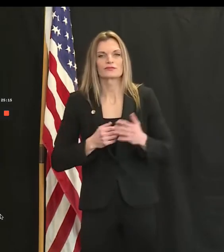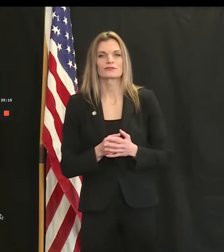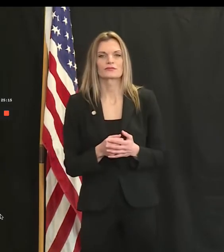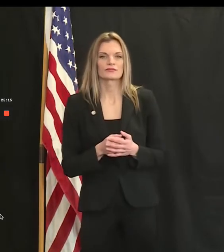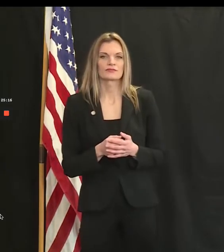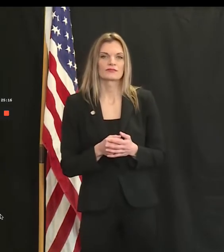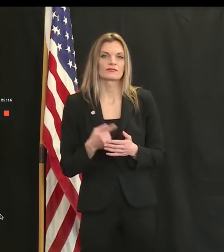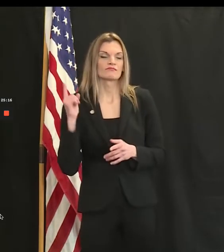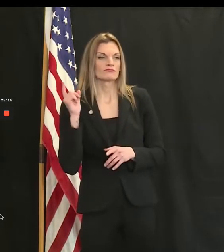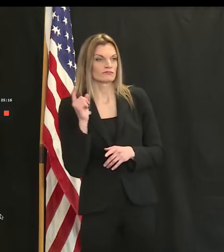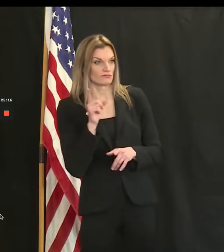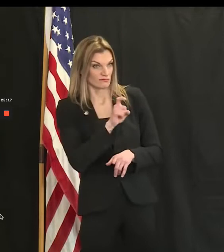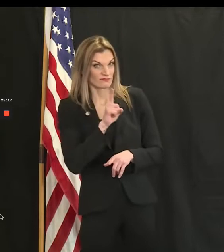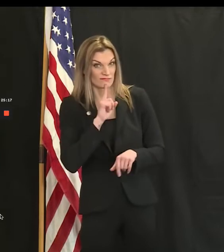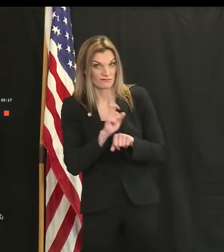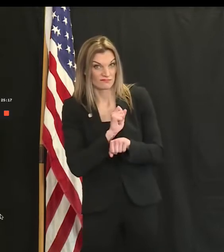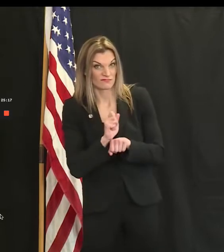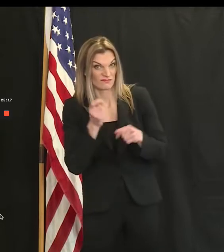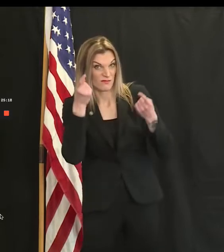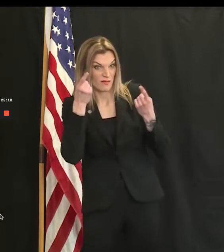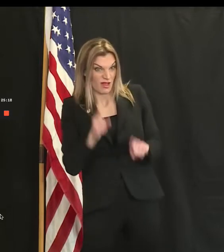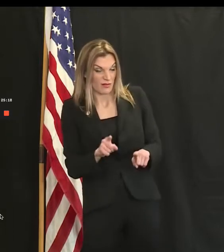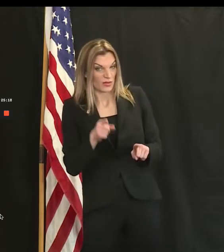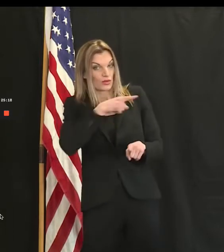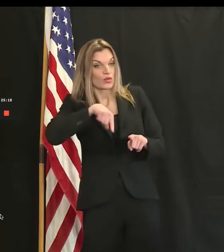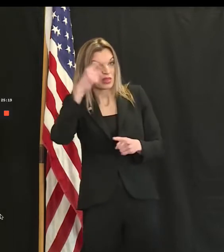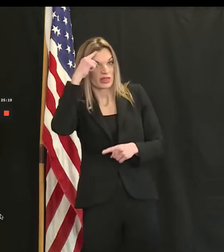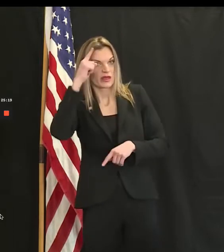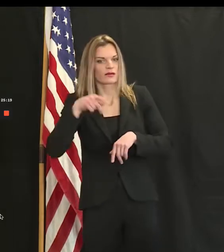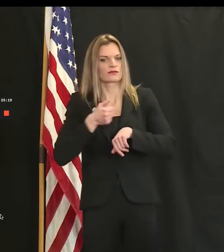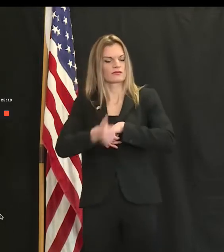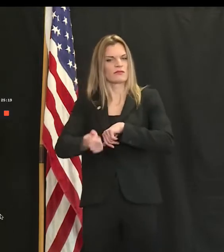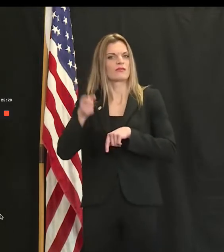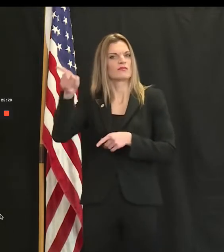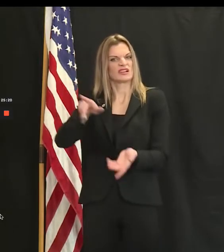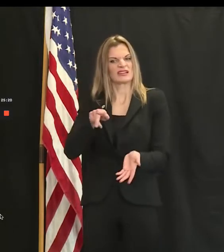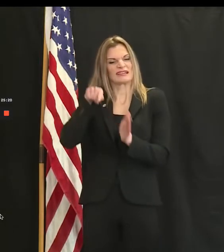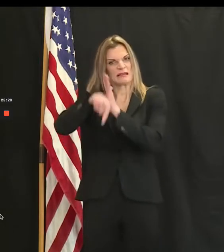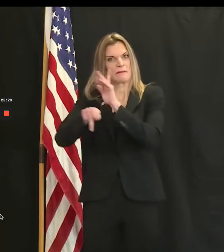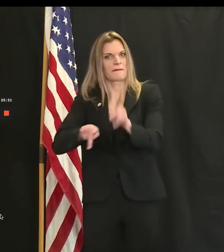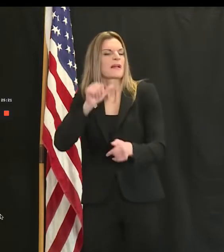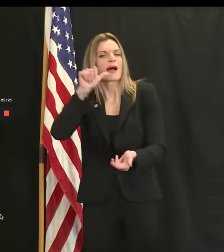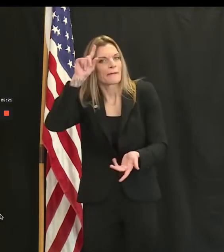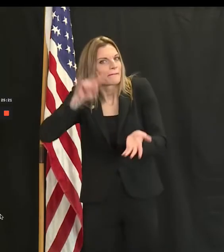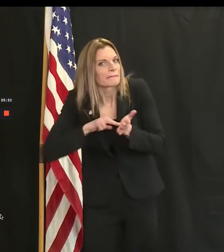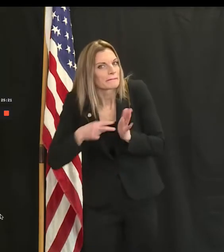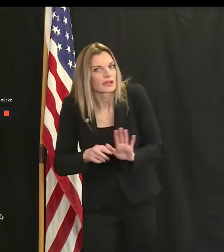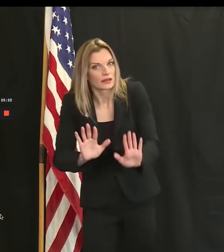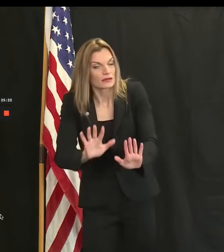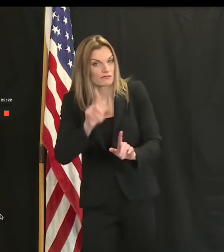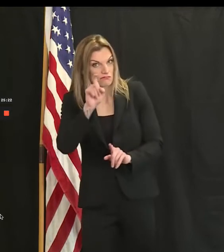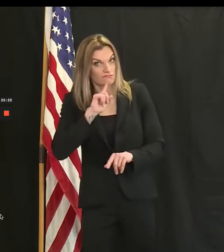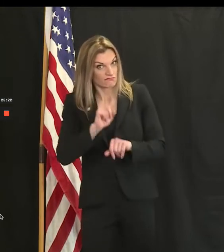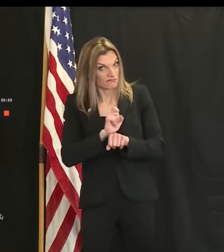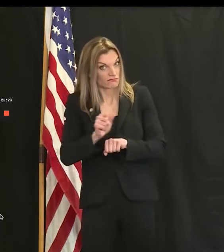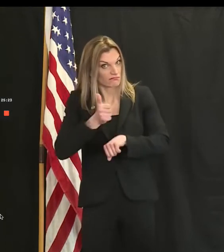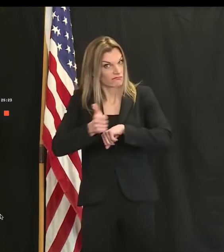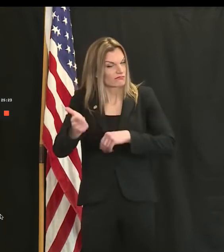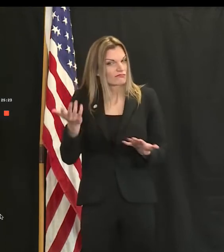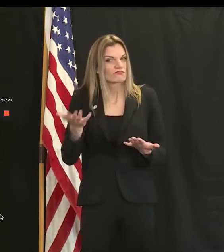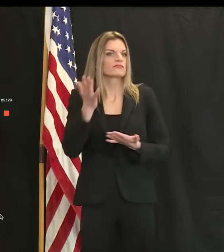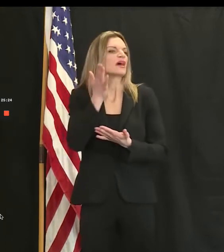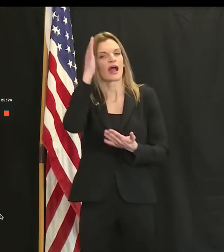a charge of involuntary manslaughter considered for Governor Snyder? Some people have already said they're